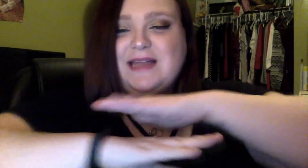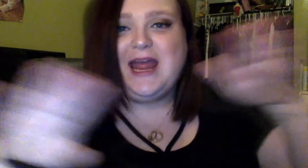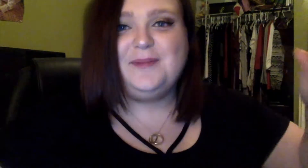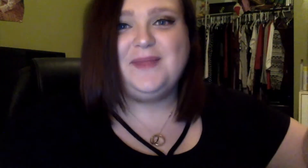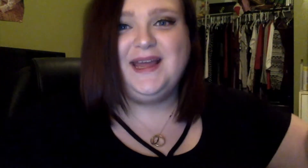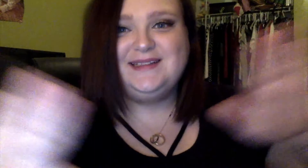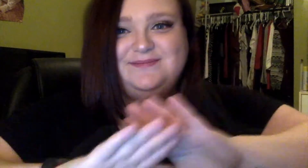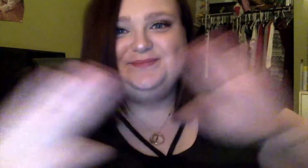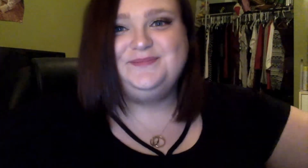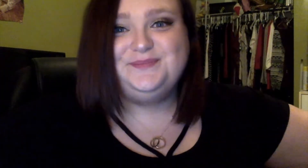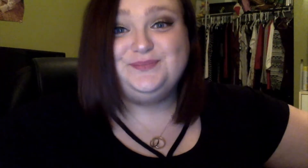same thing.